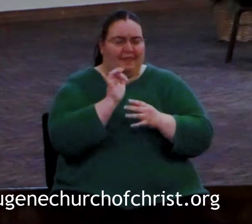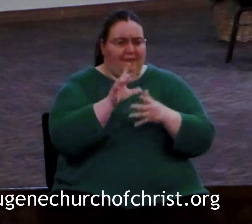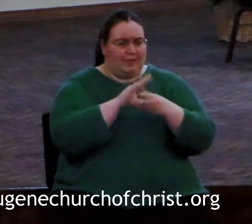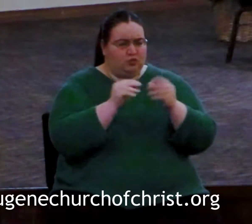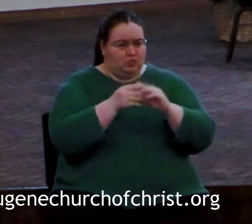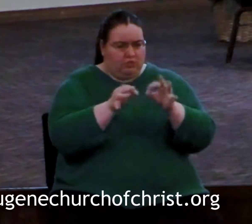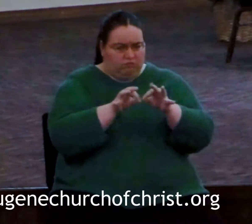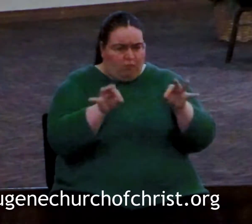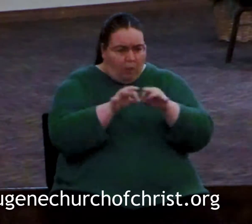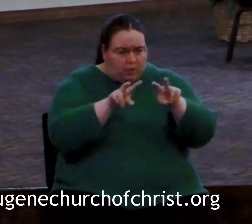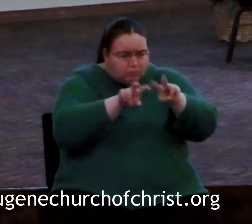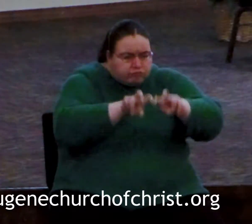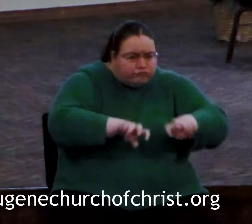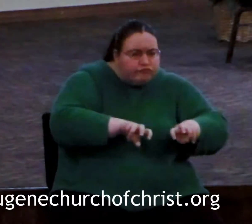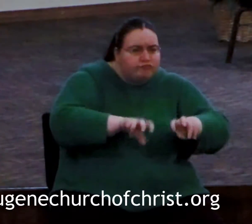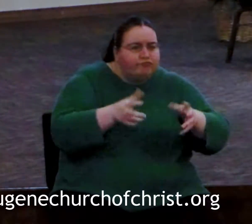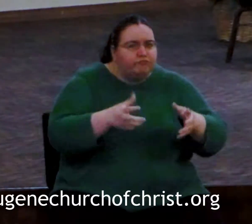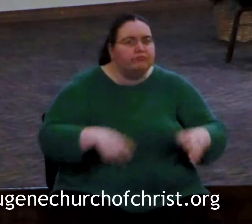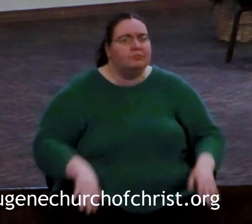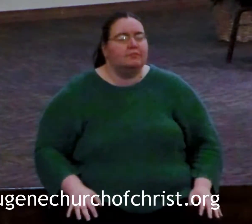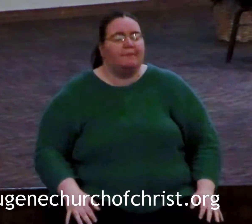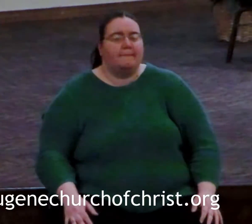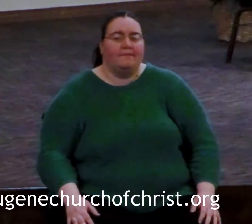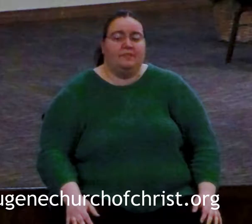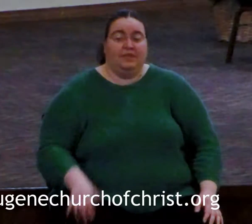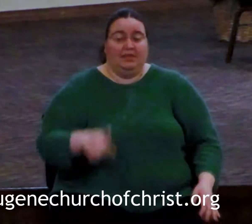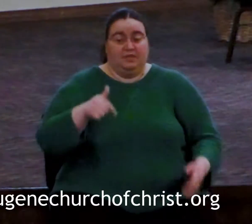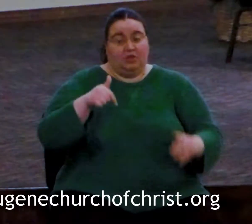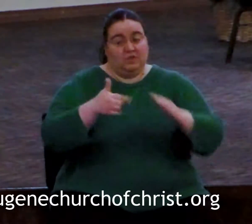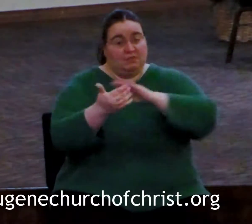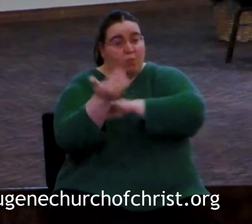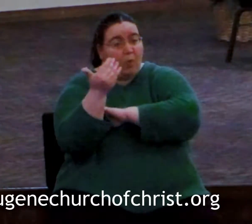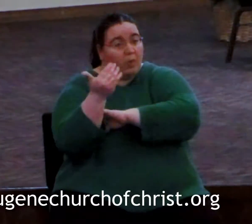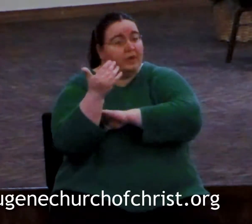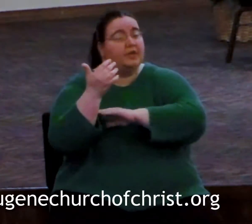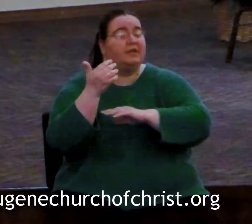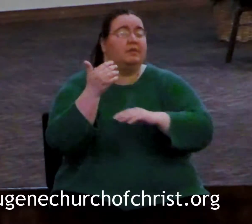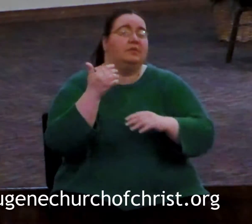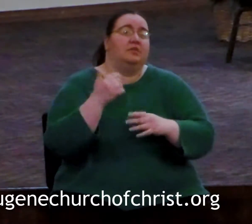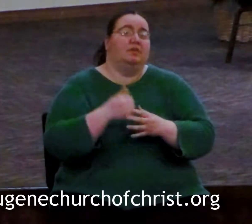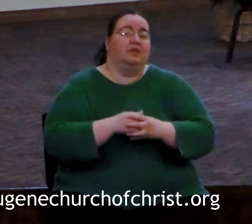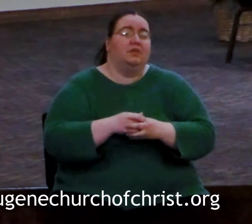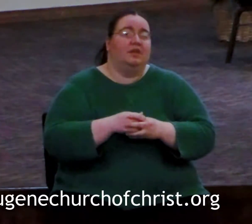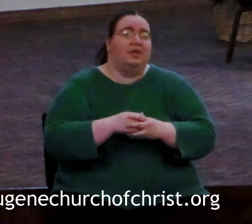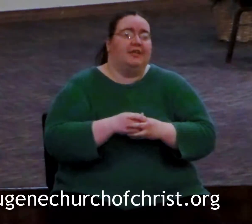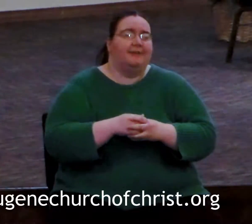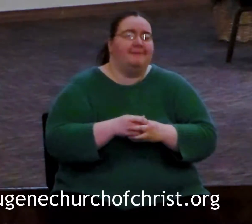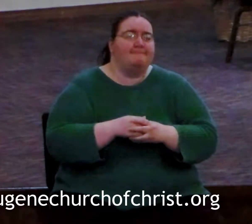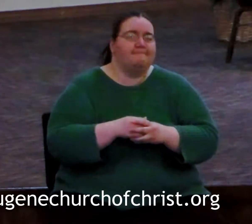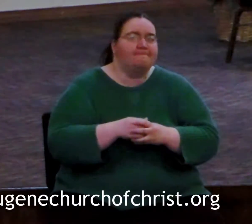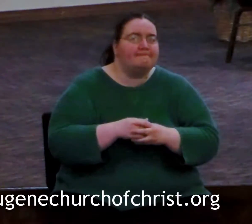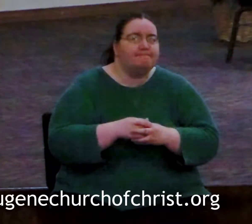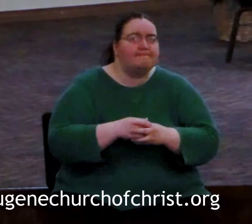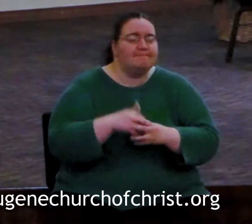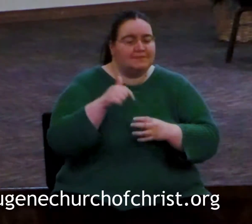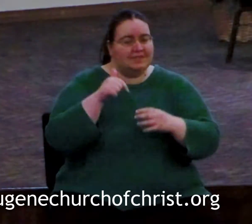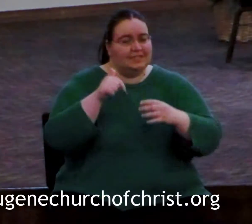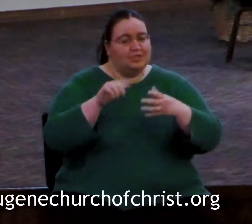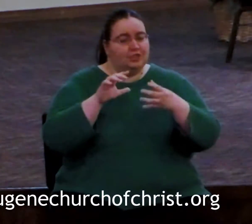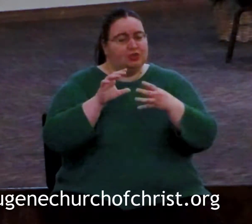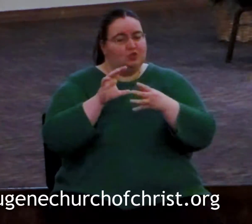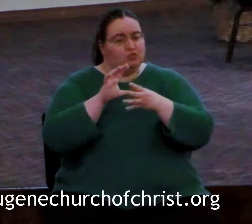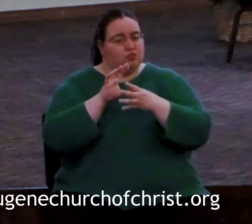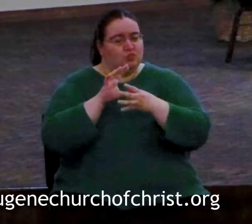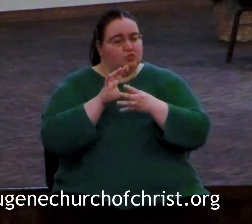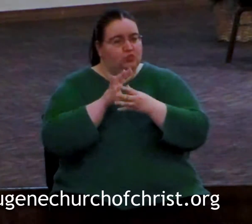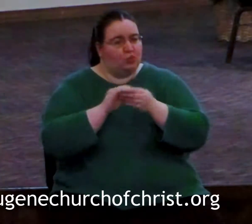worth looking at. This story we look at this morning is one of the stories that people who did form criticism and redaction criticism and all these things